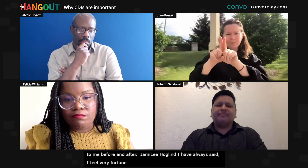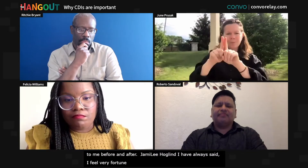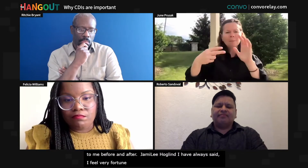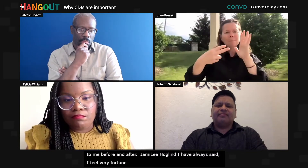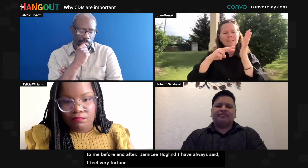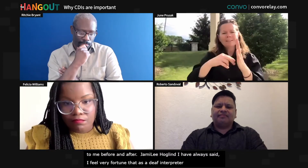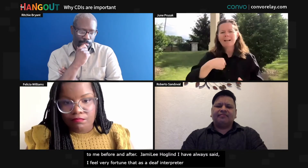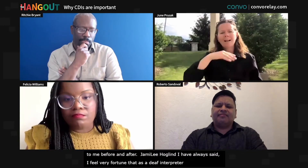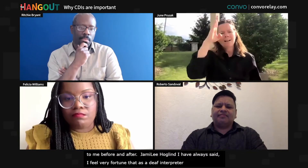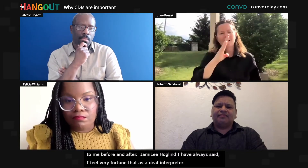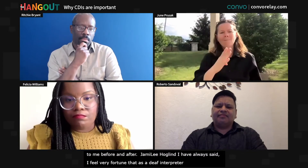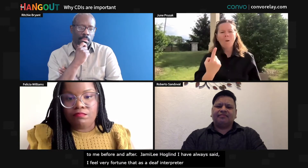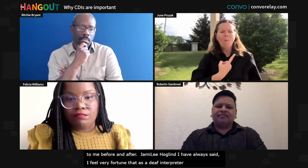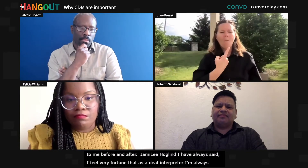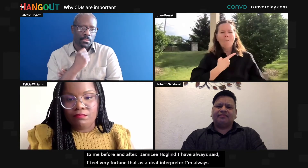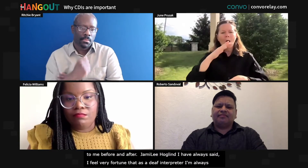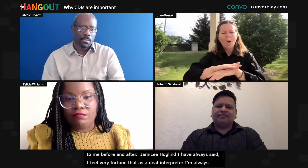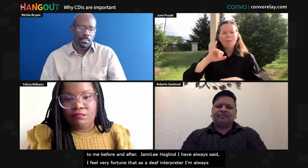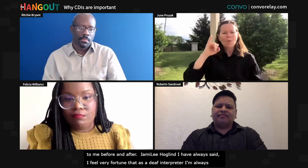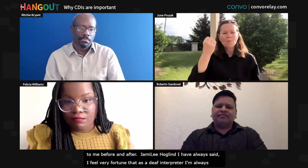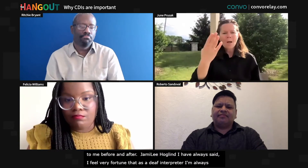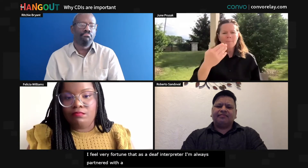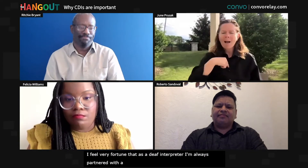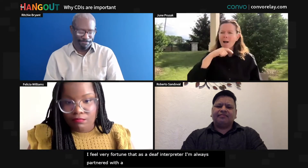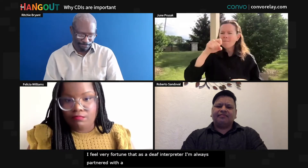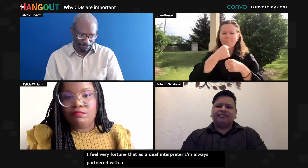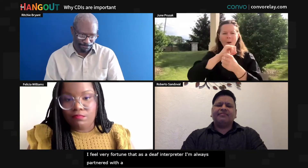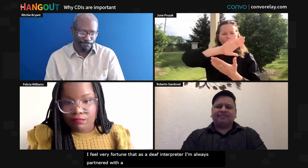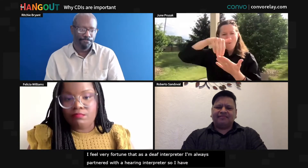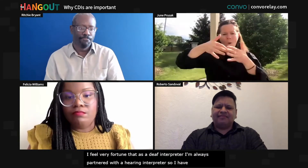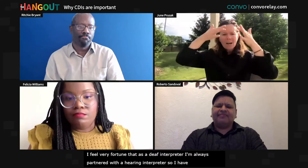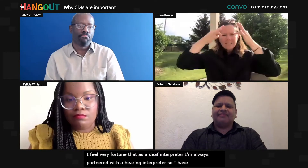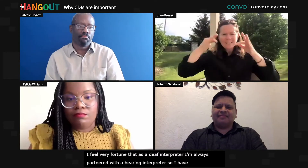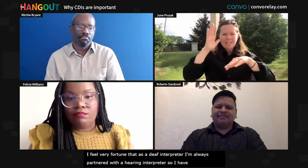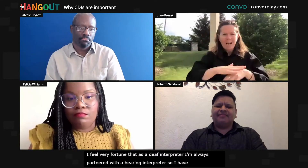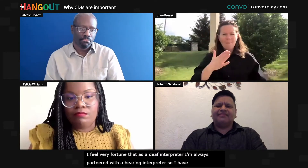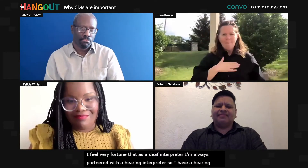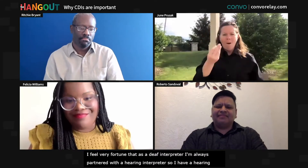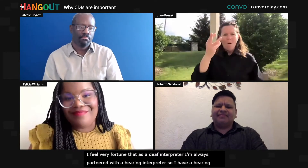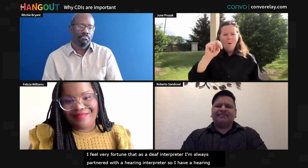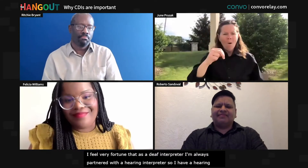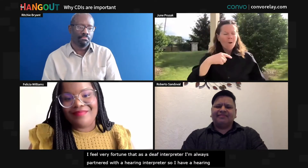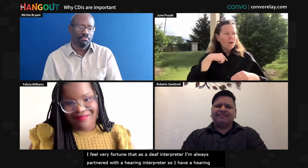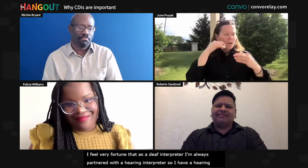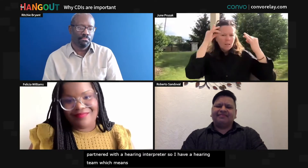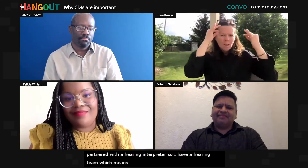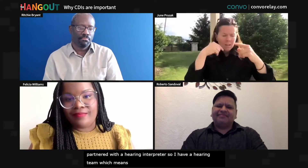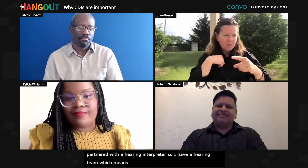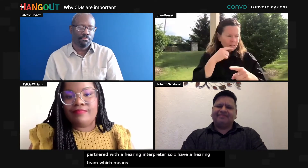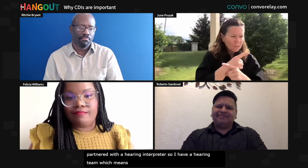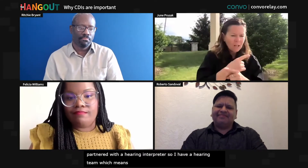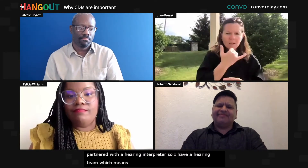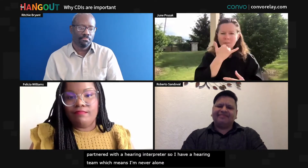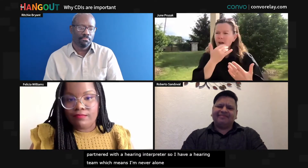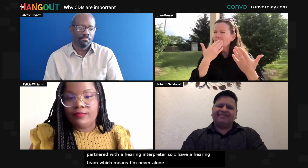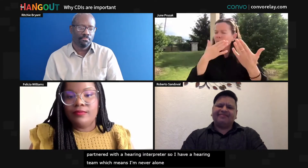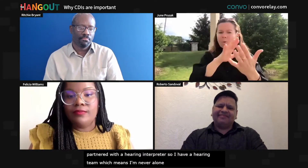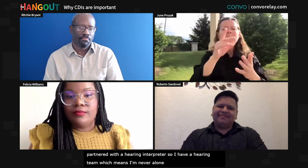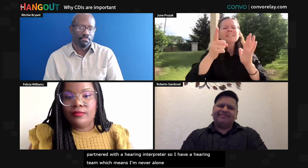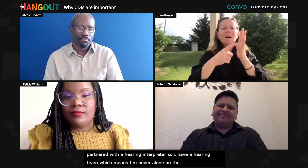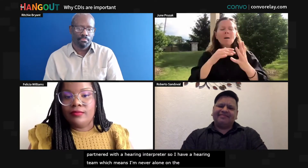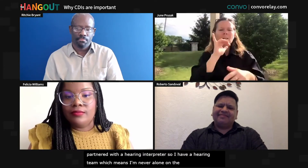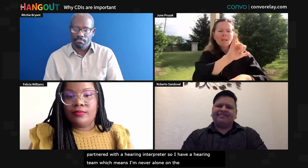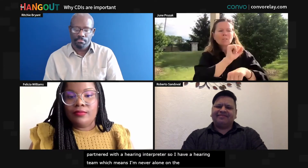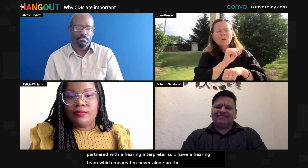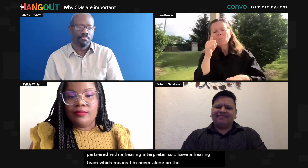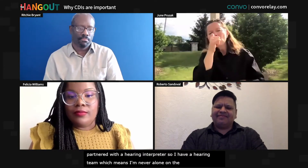with a hearing interpreter. So I have a hearing team, which means I never am alone on the job. That I always, I don't have to make all the decisions on my own. I don't have to